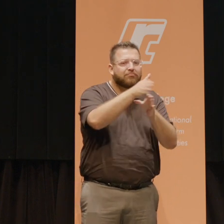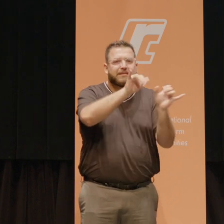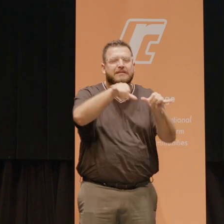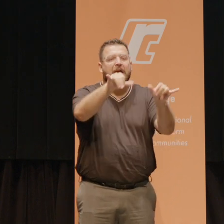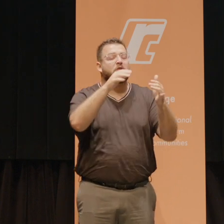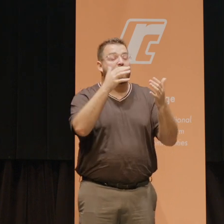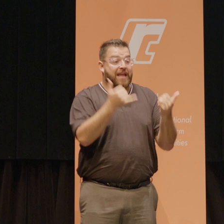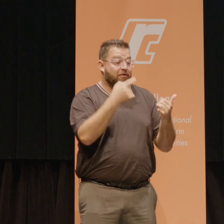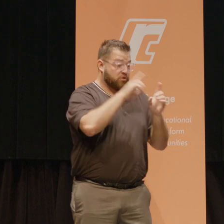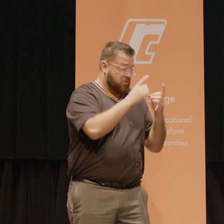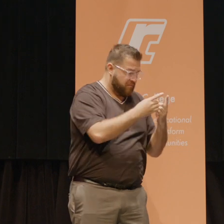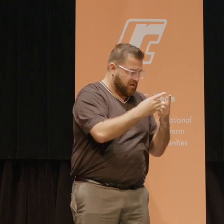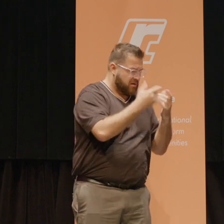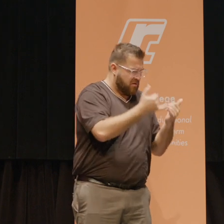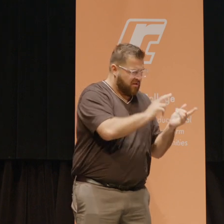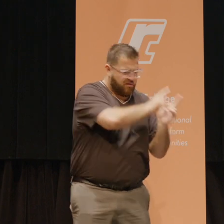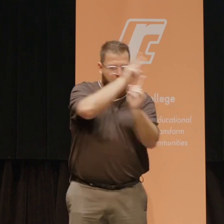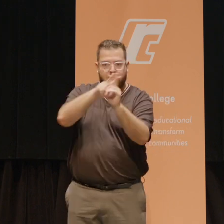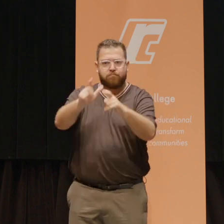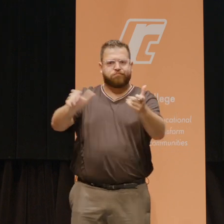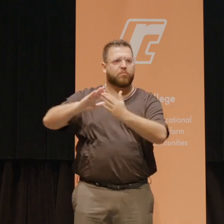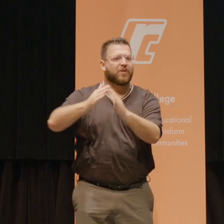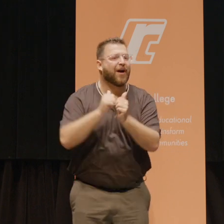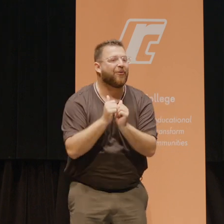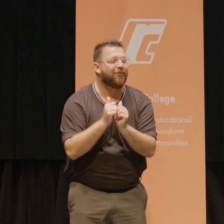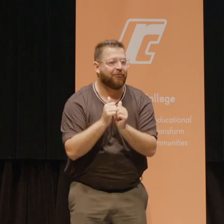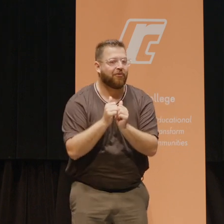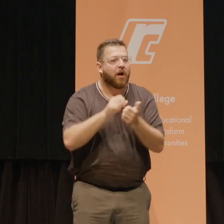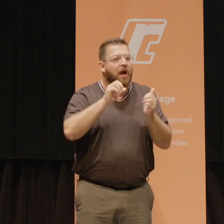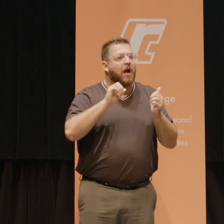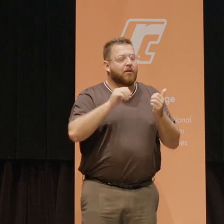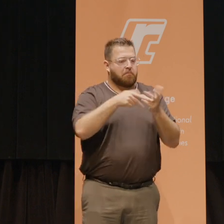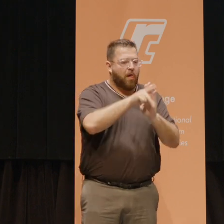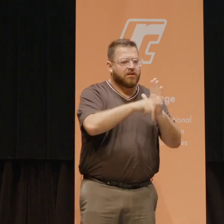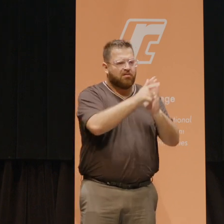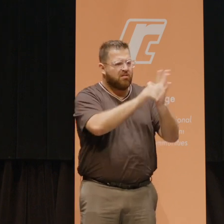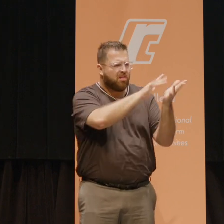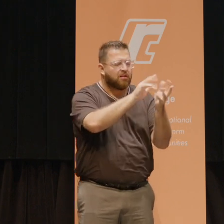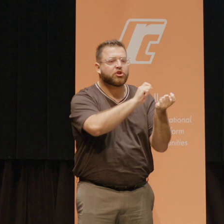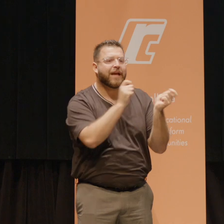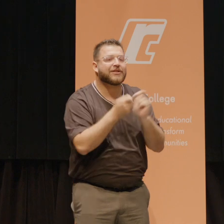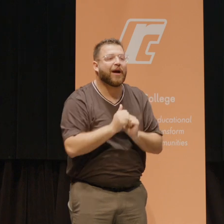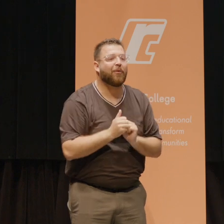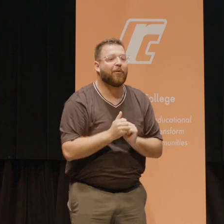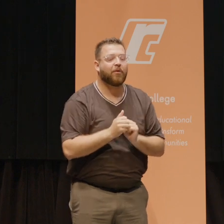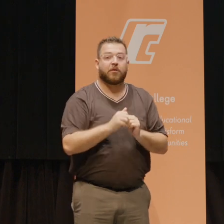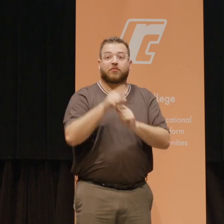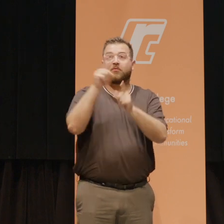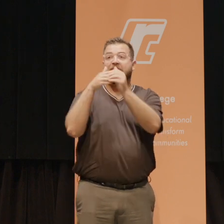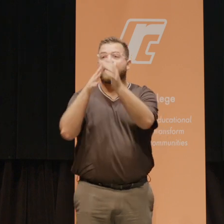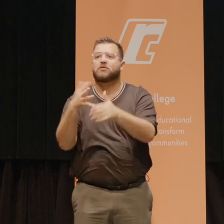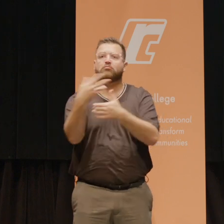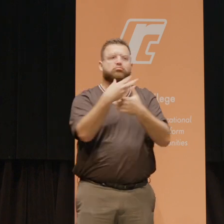now to the larger community? And then from there, right, how do you start to change policy and how do you start to get leadership on board and really start to